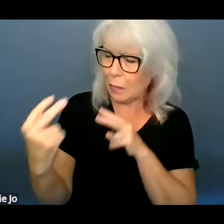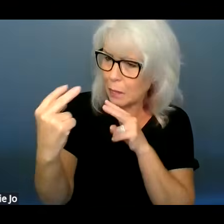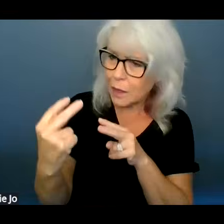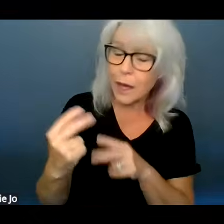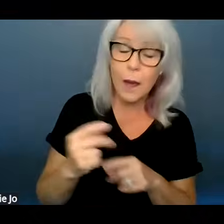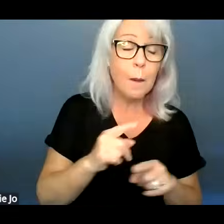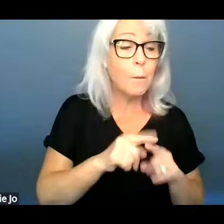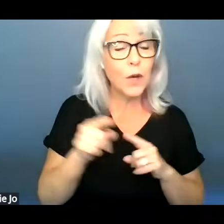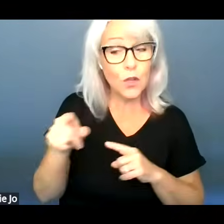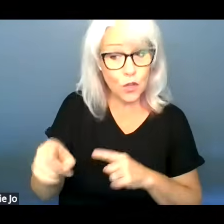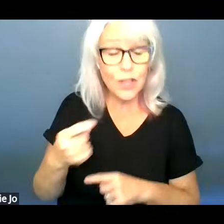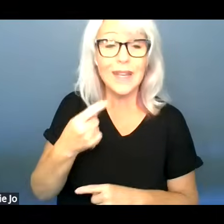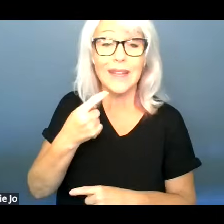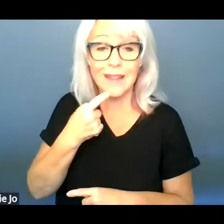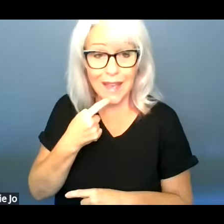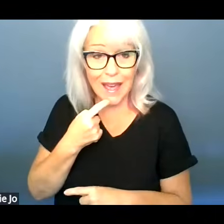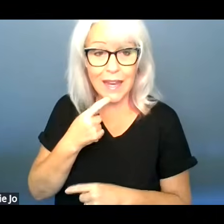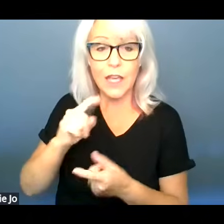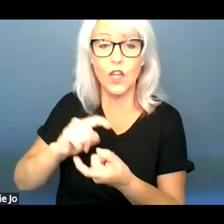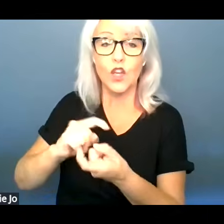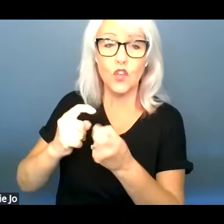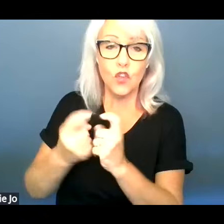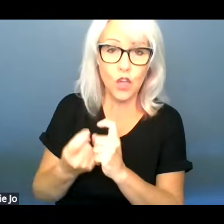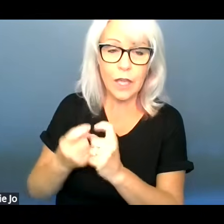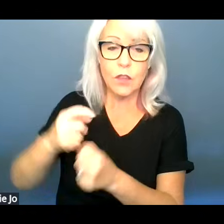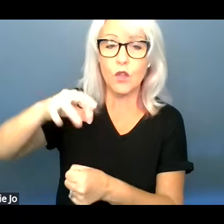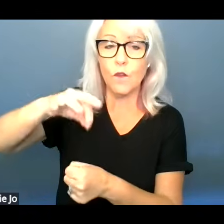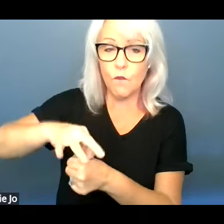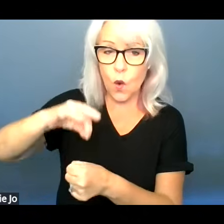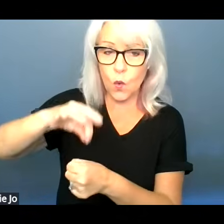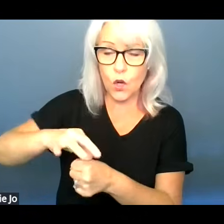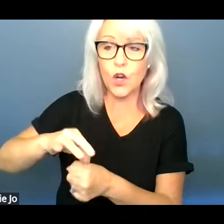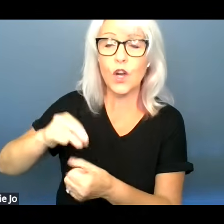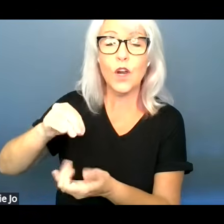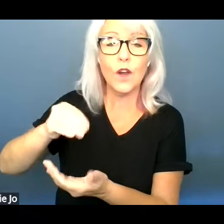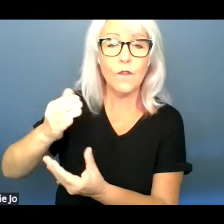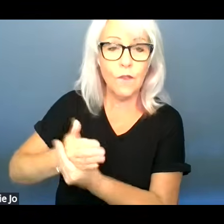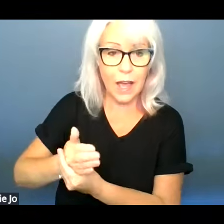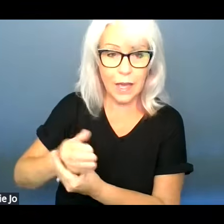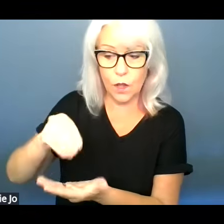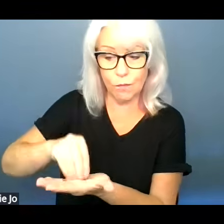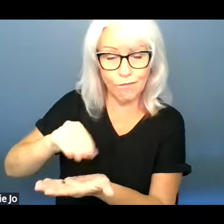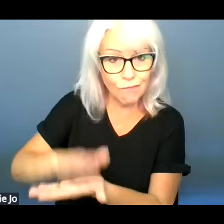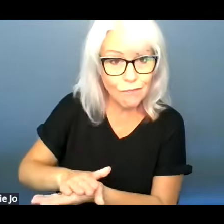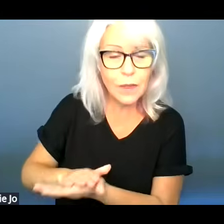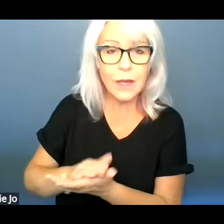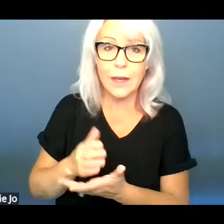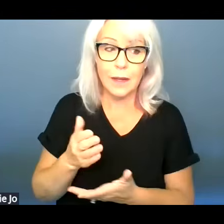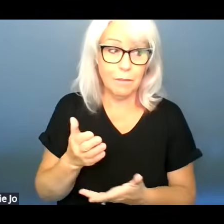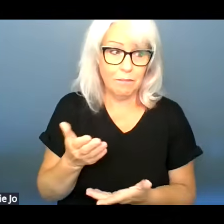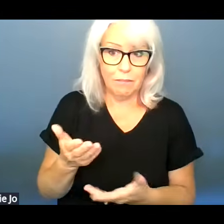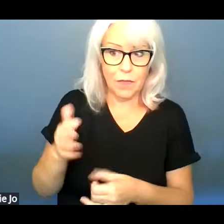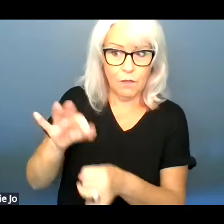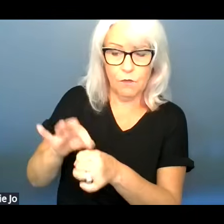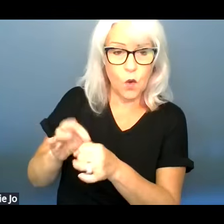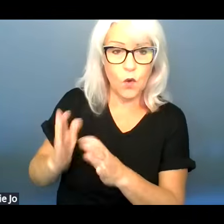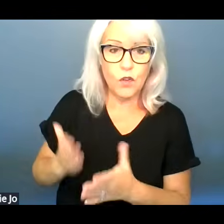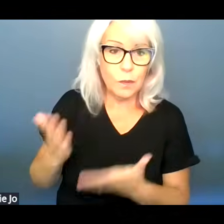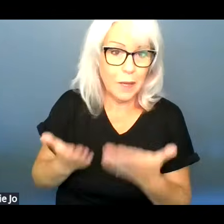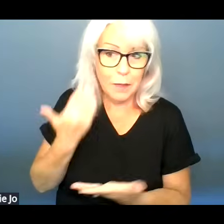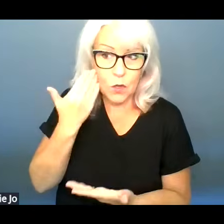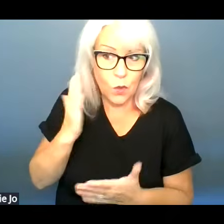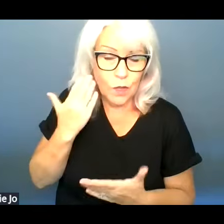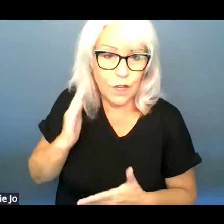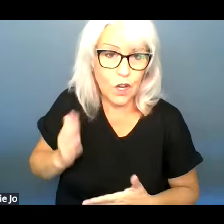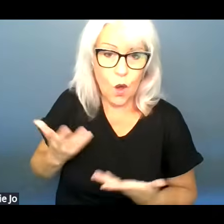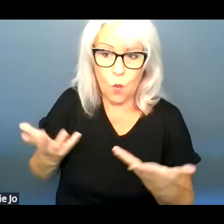said change voter files. The average voter does not need to know what that means. They might not even know what is capable to change.